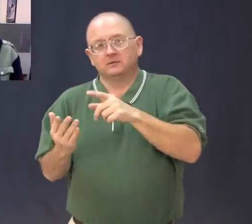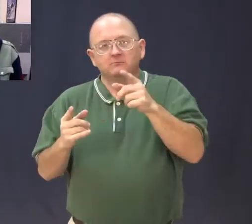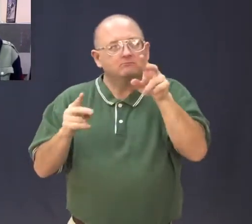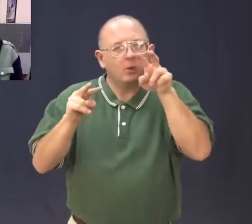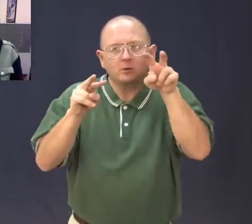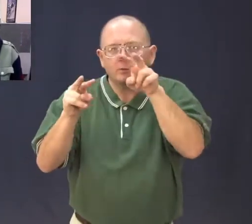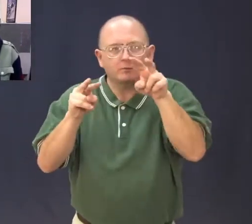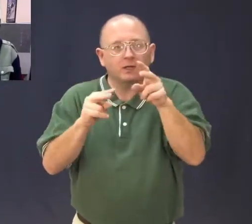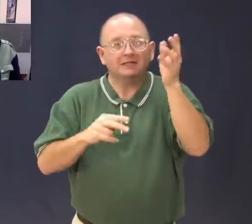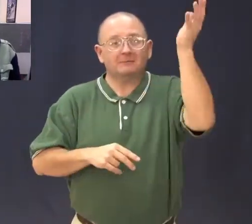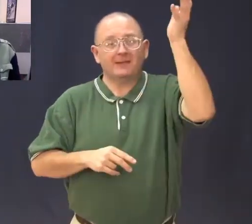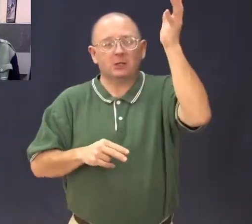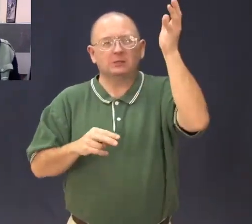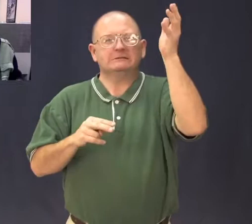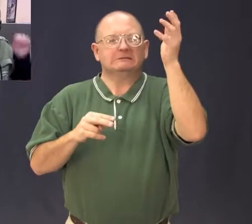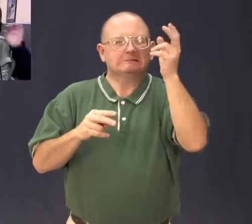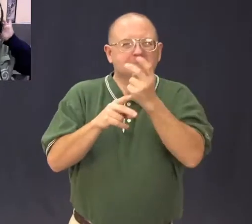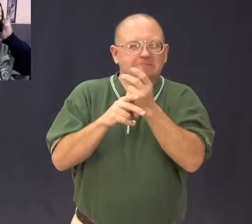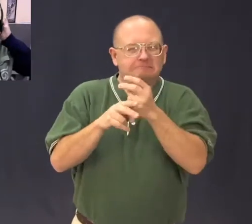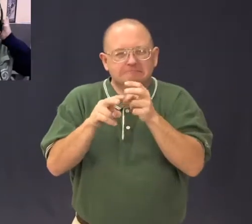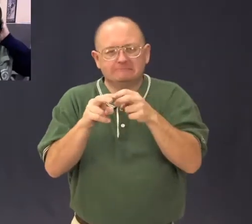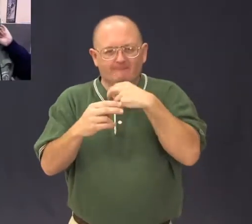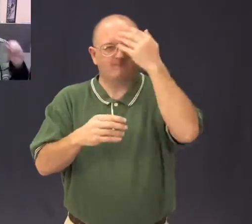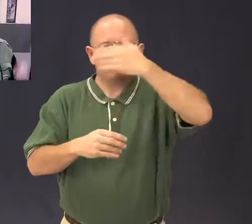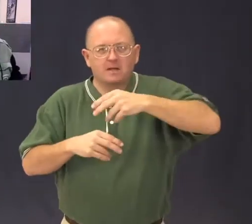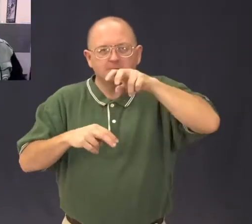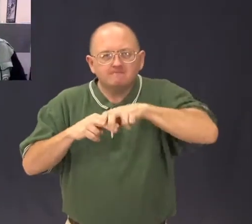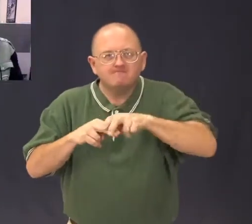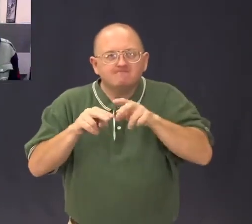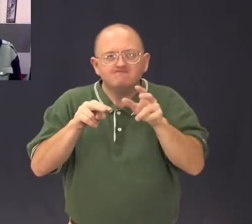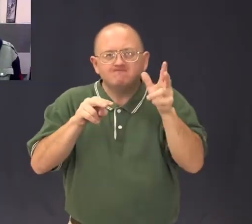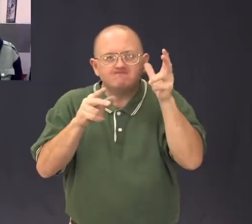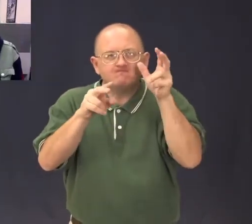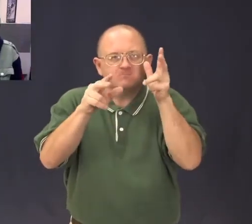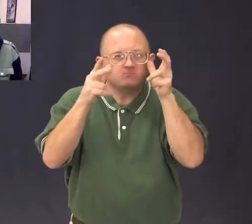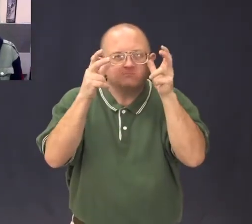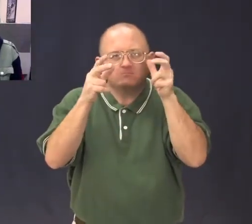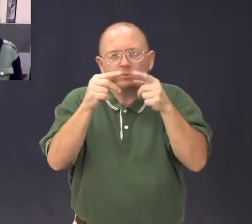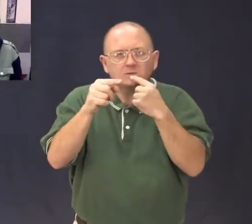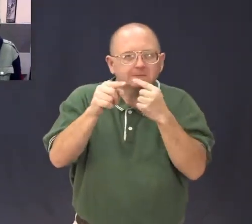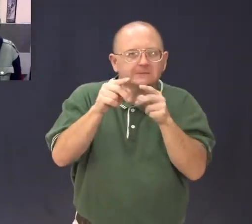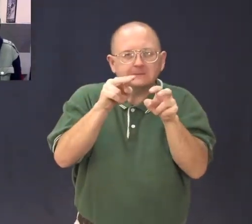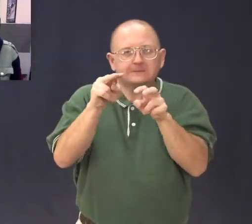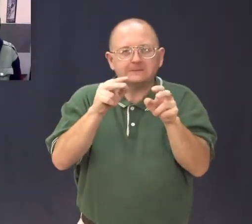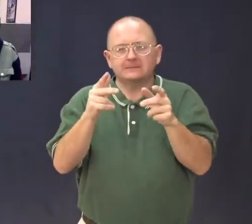beforehand. That way I could understand what was going on, even if I couldn't understand what was being said.